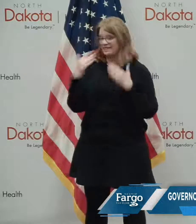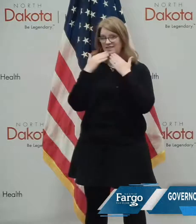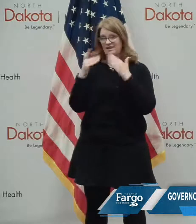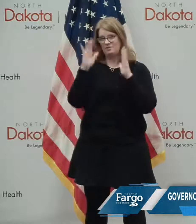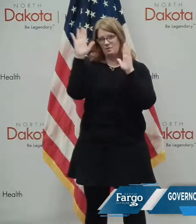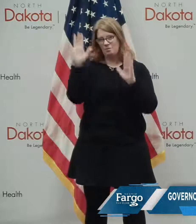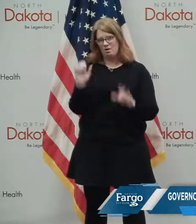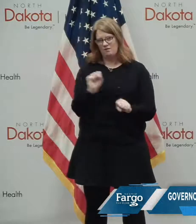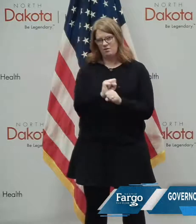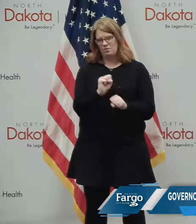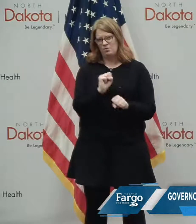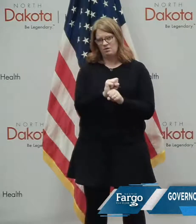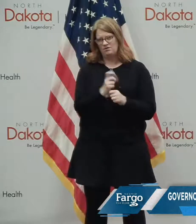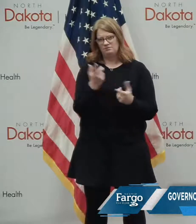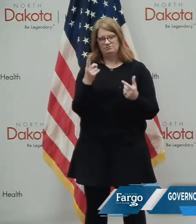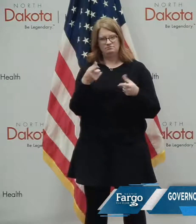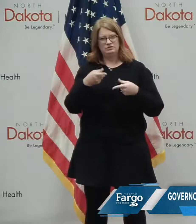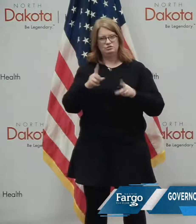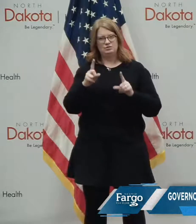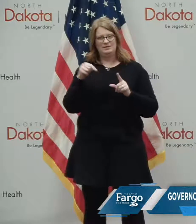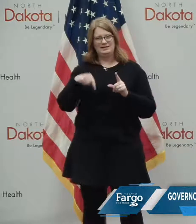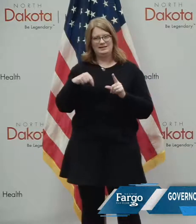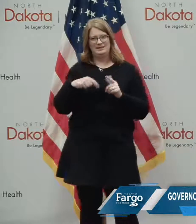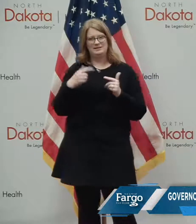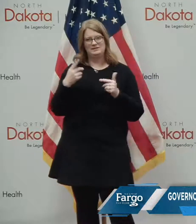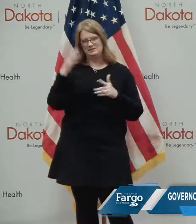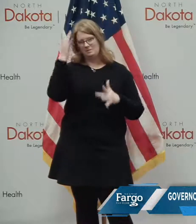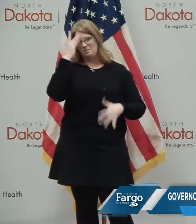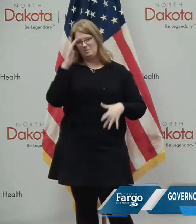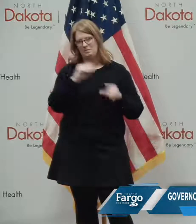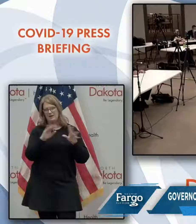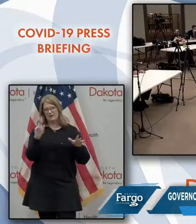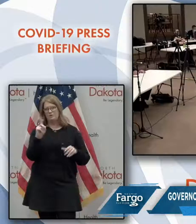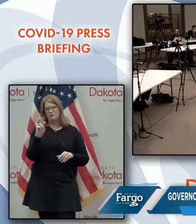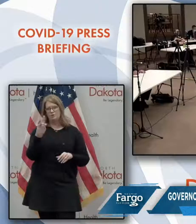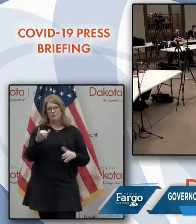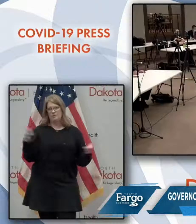work he's done throughout this pandemic. Kirby, welcome.